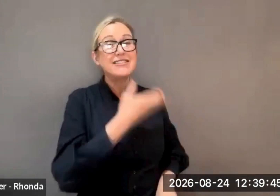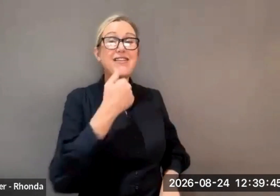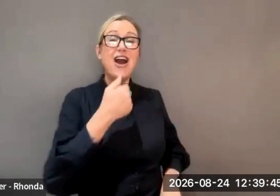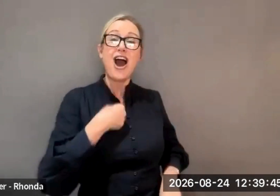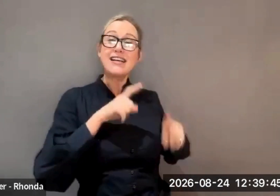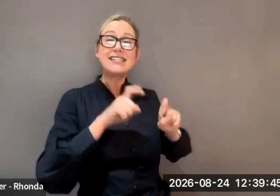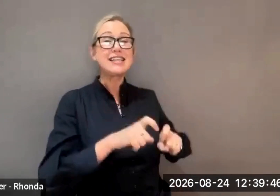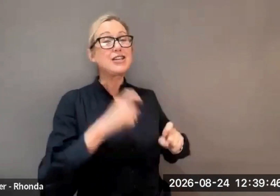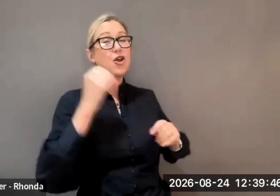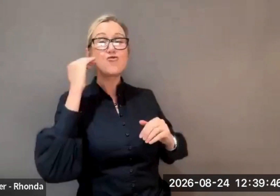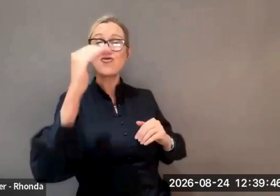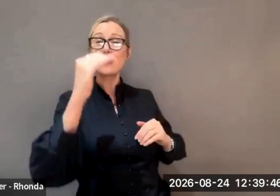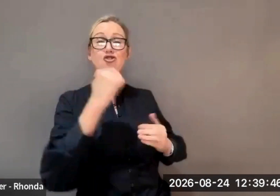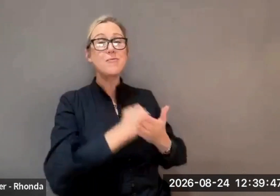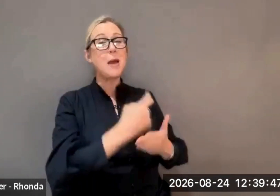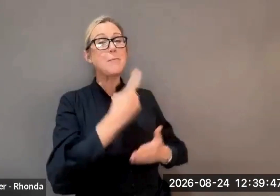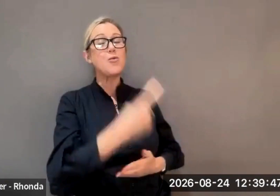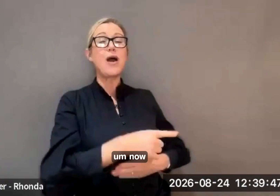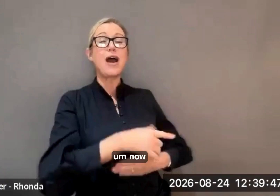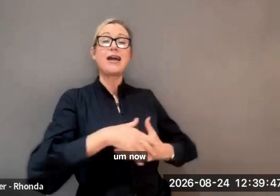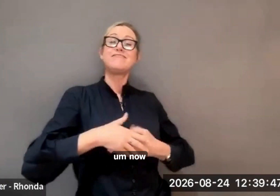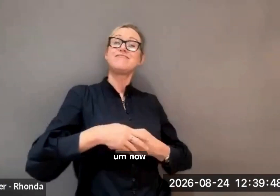1.